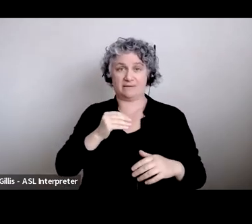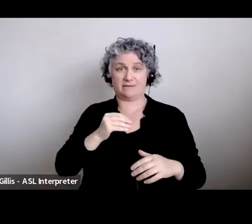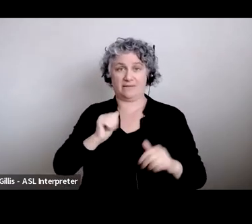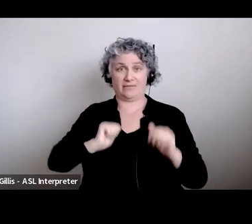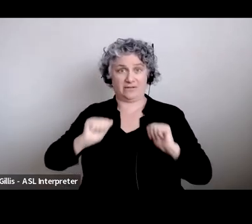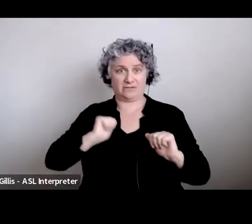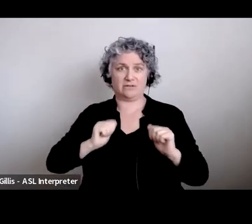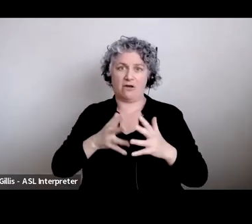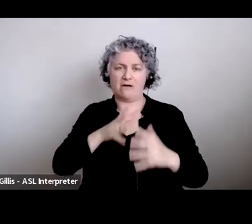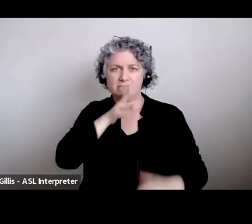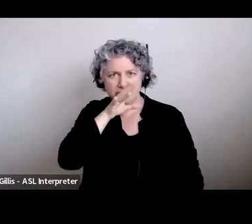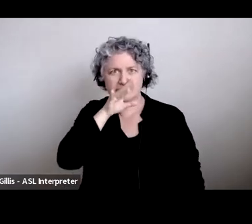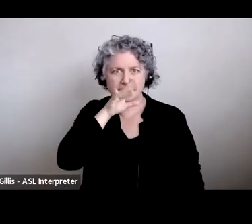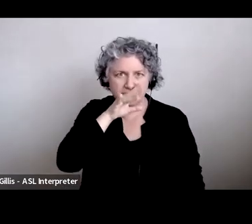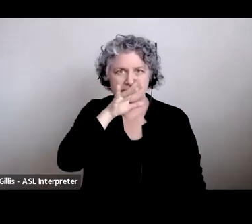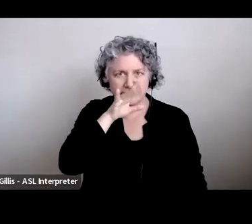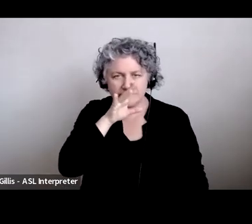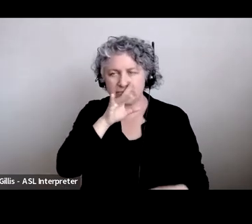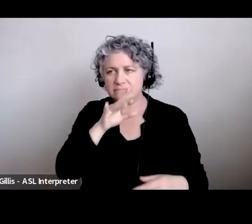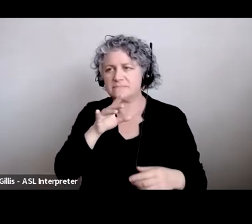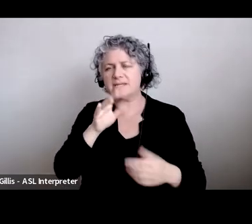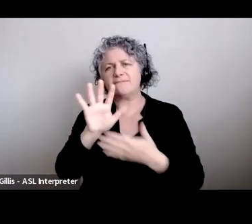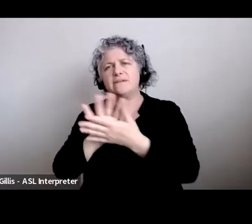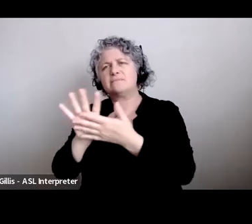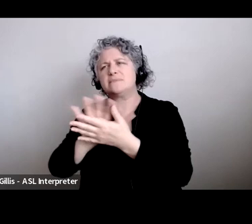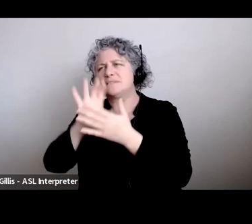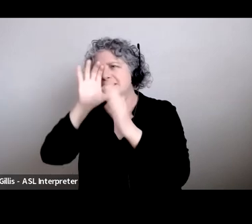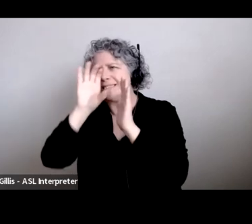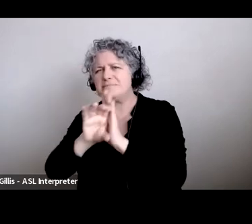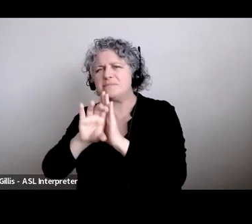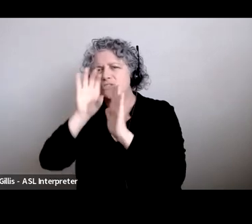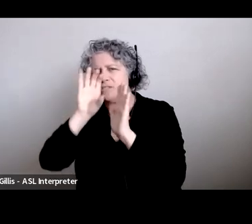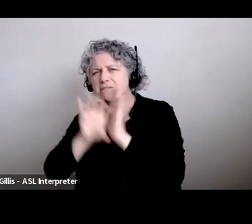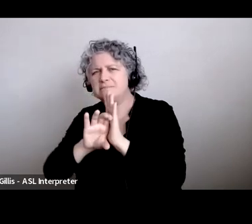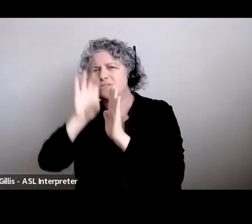so film is images. It's fully an imagistic,